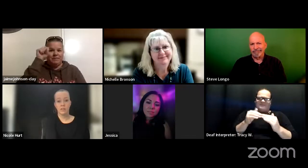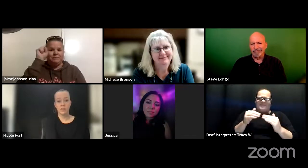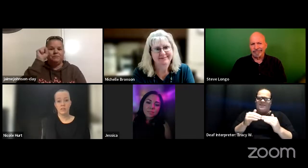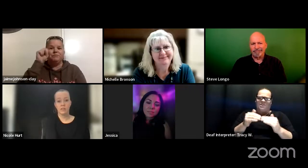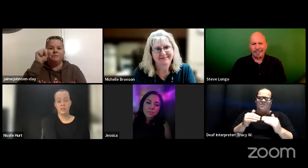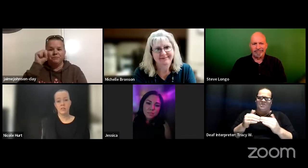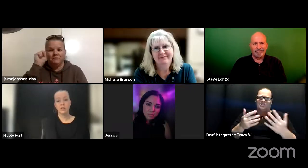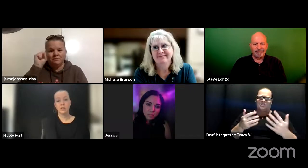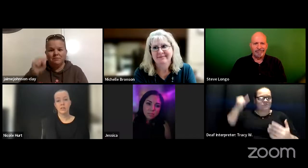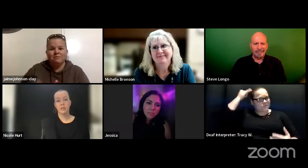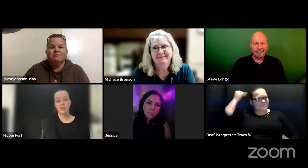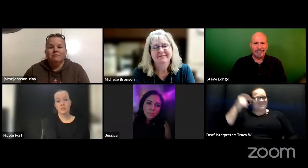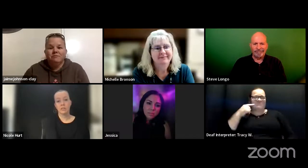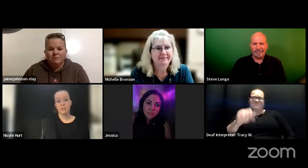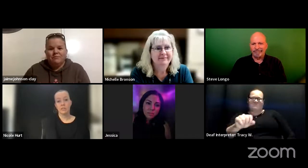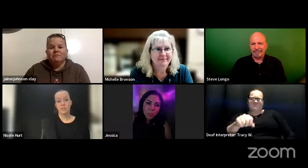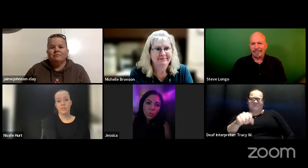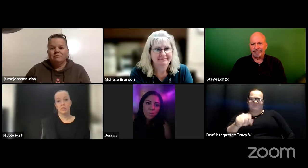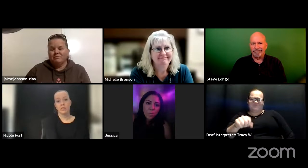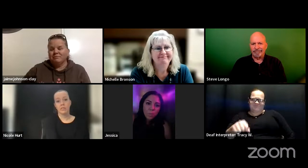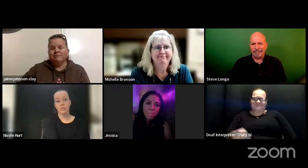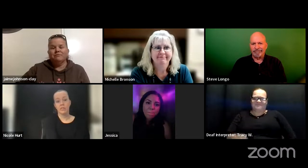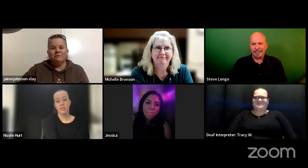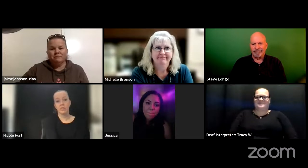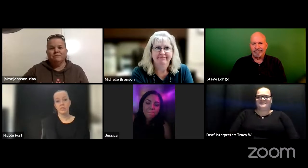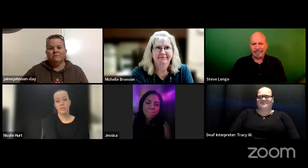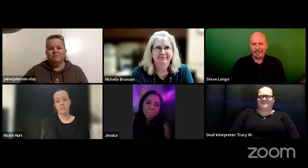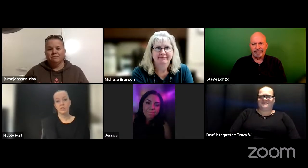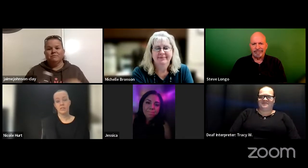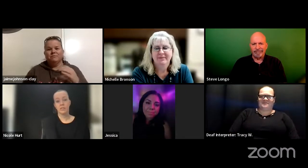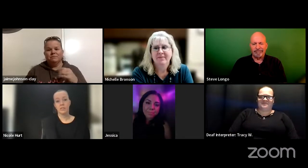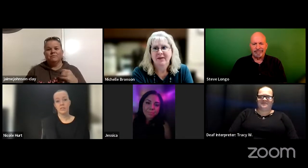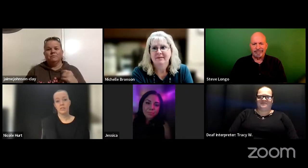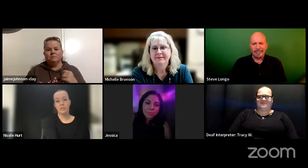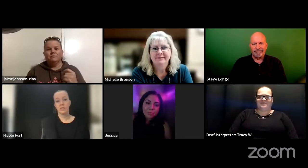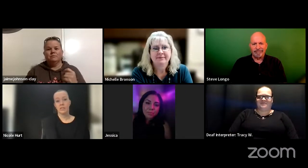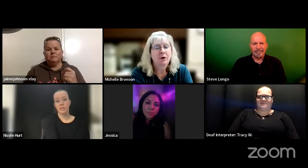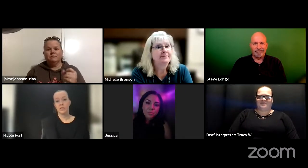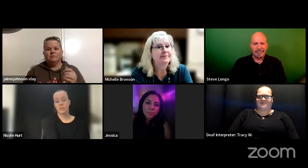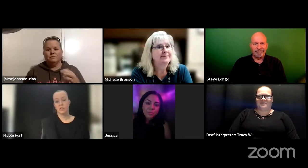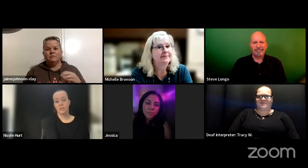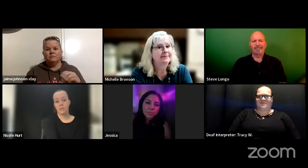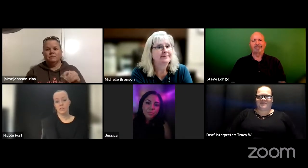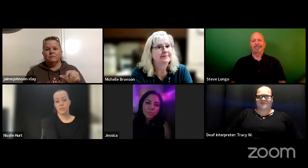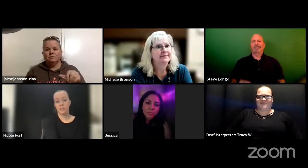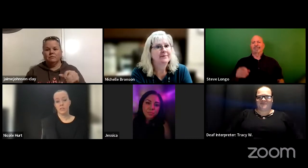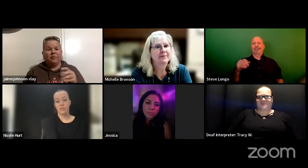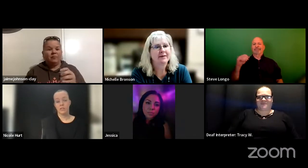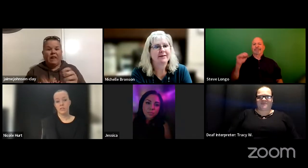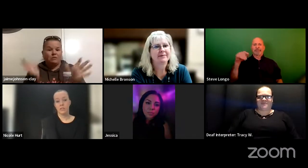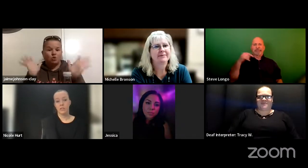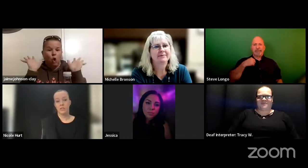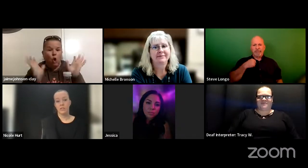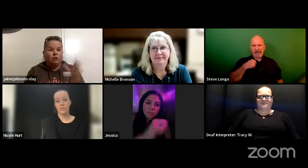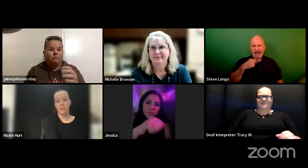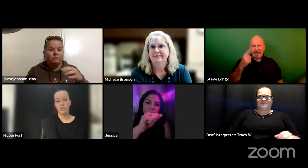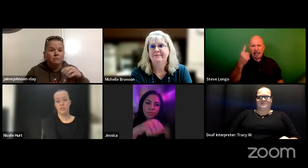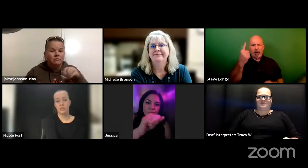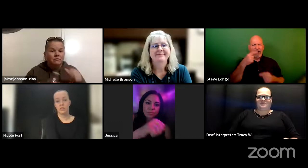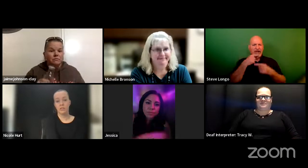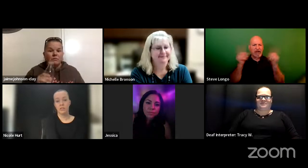show up because there are others who are not able to go because there's a limit. Agreed, says